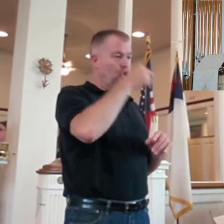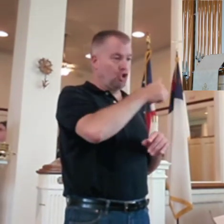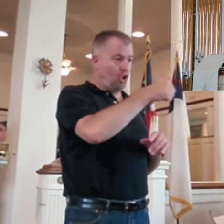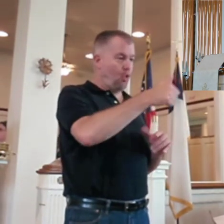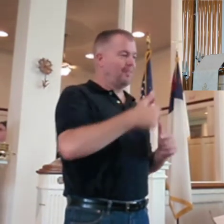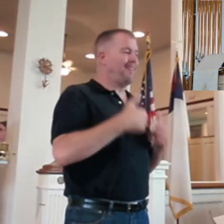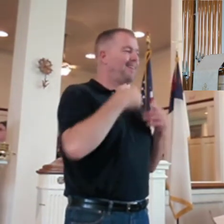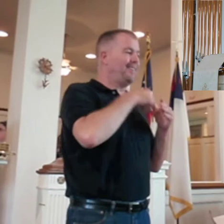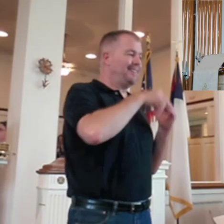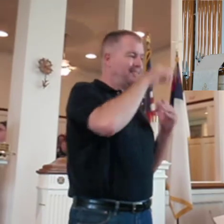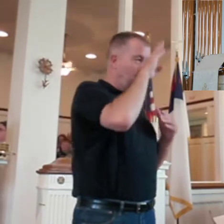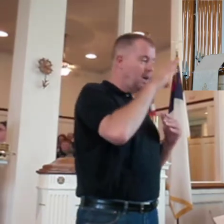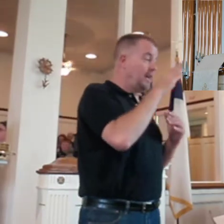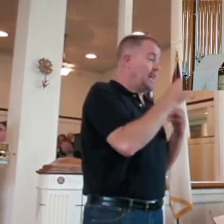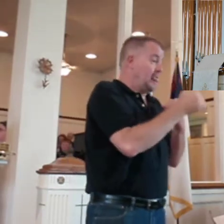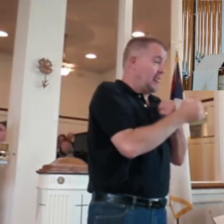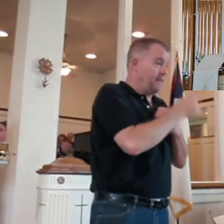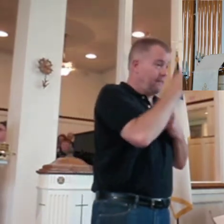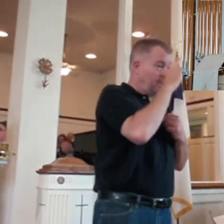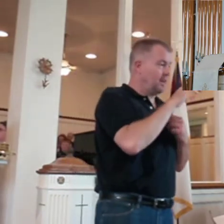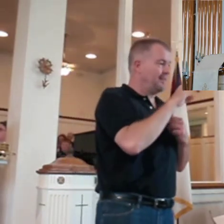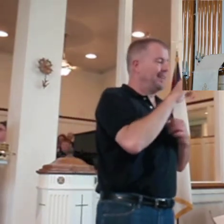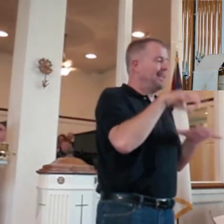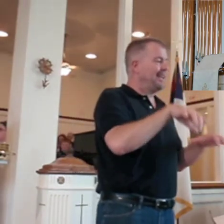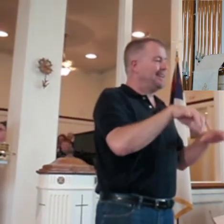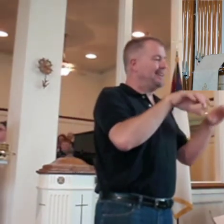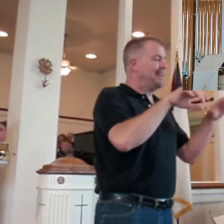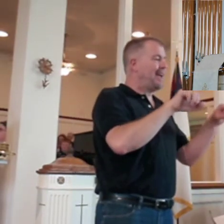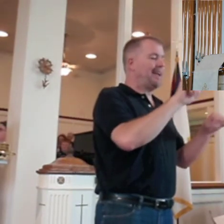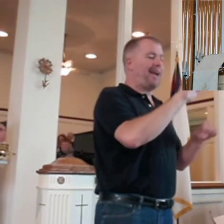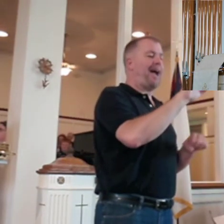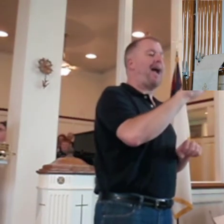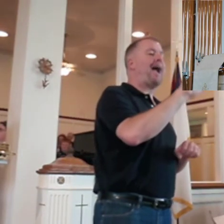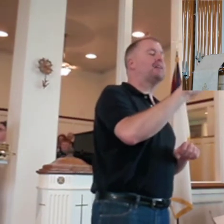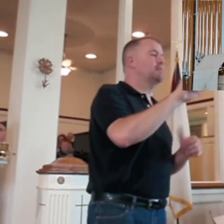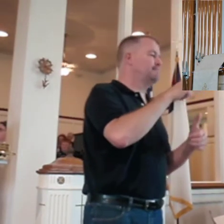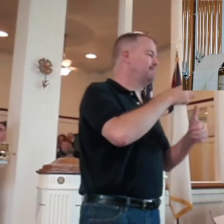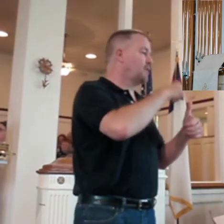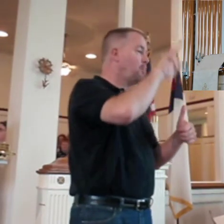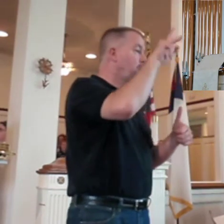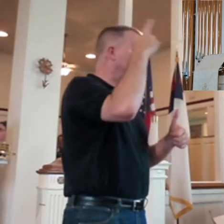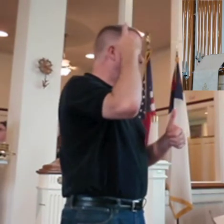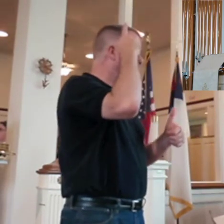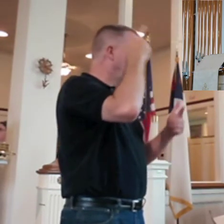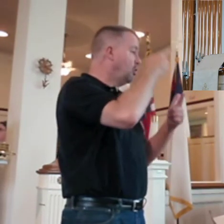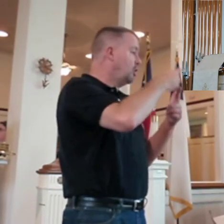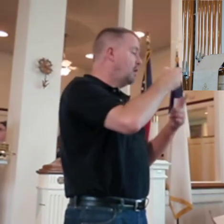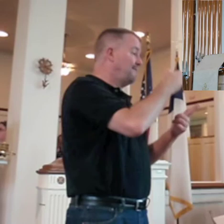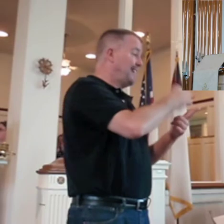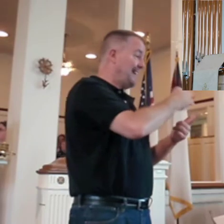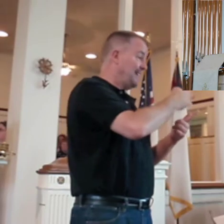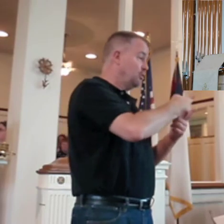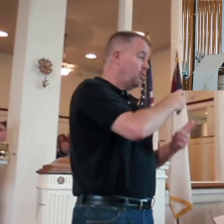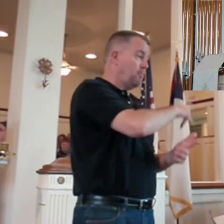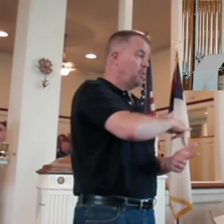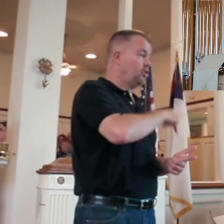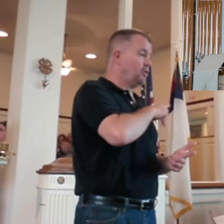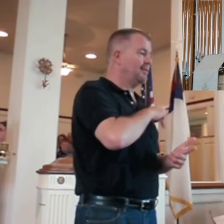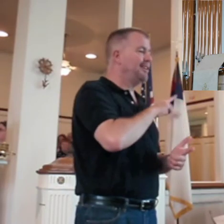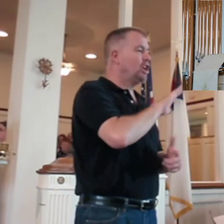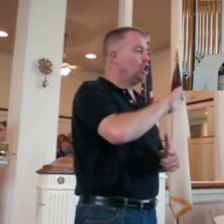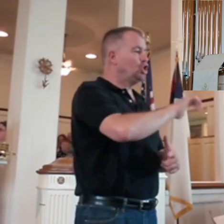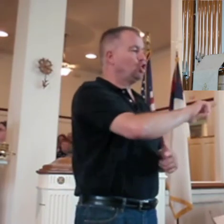of your own life for God, love for God, will you take action, whether political, financial, or